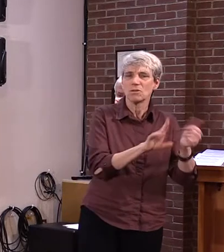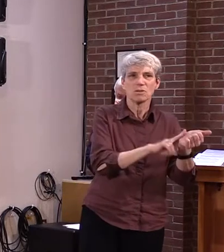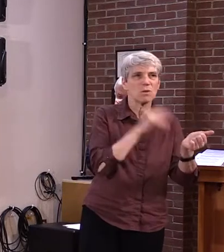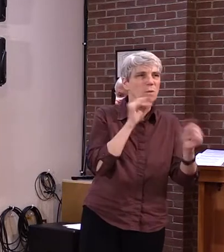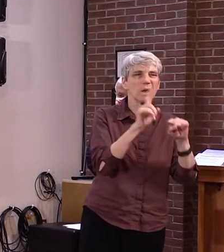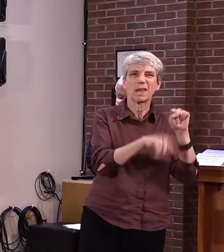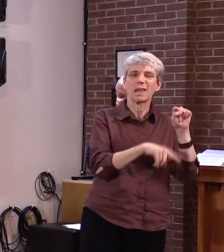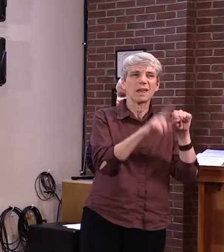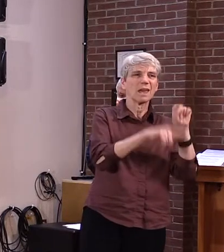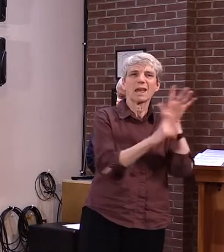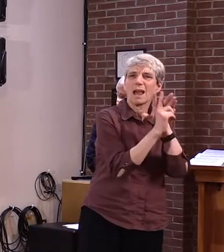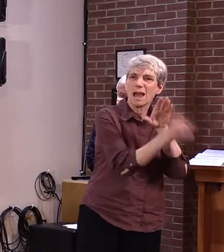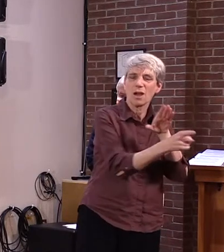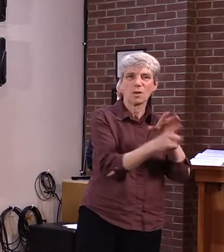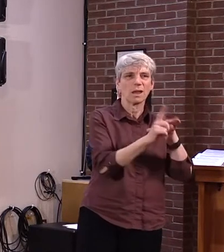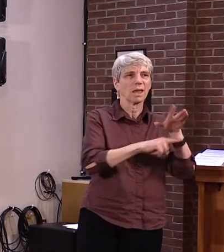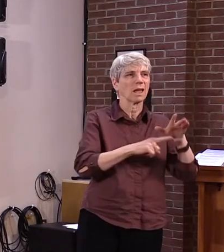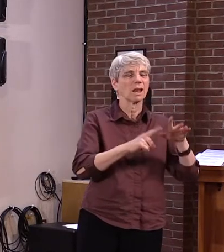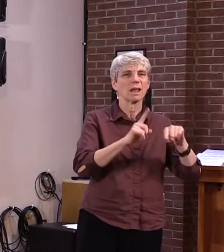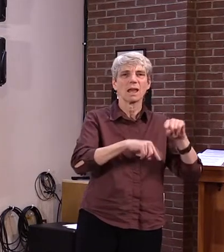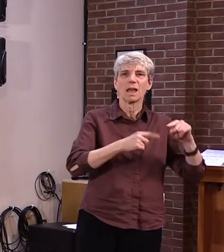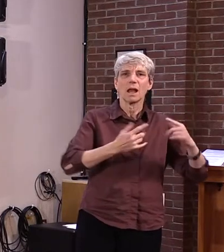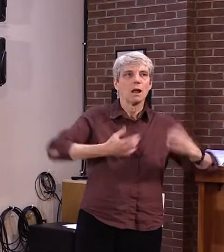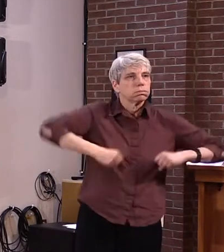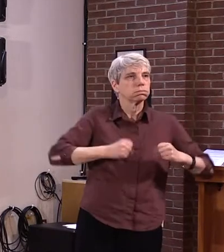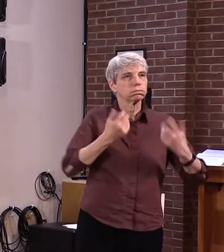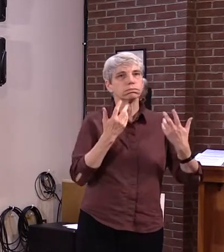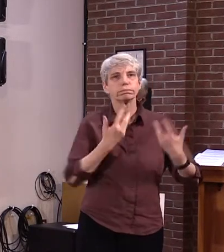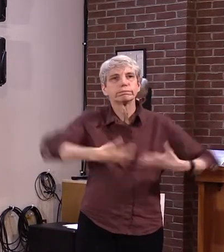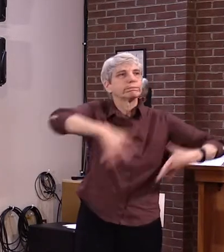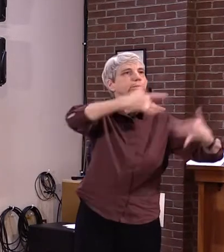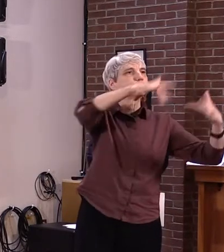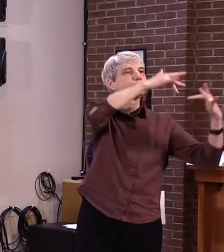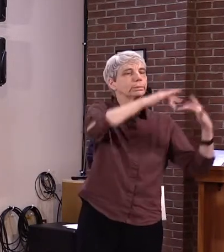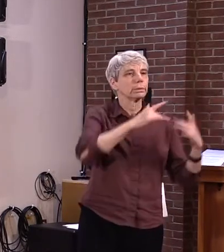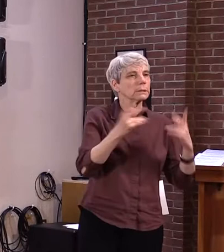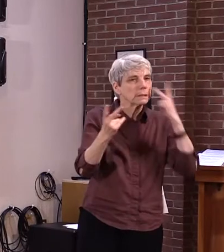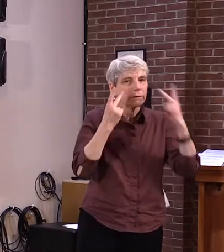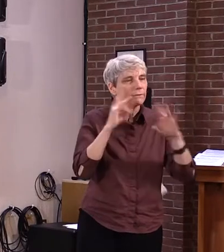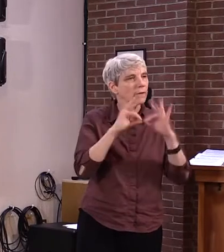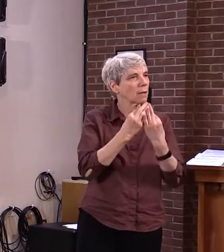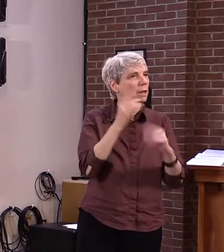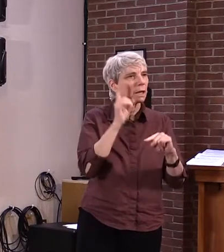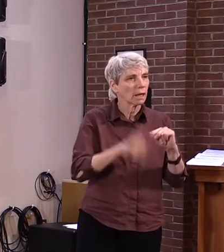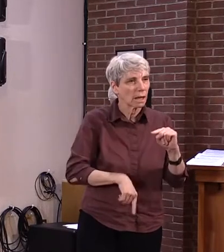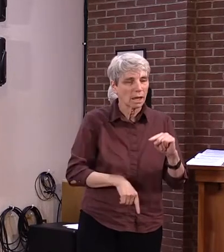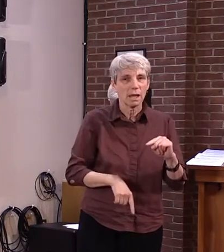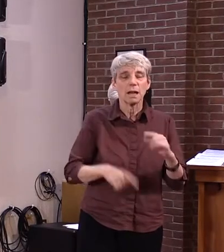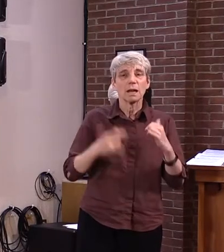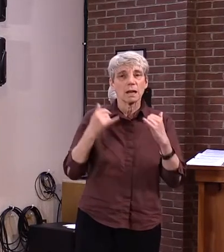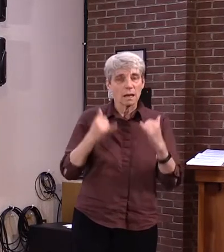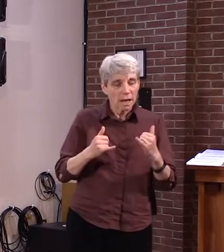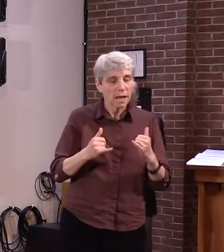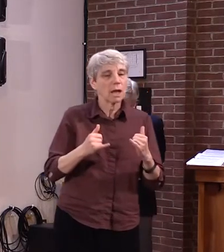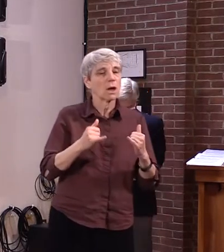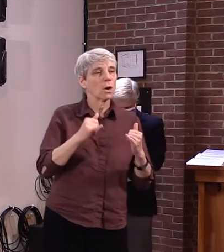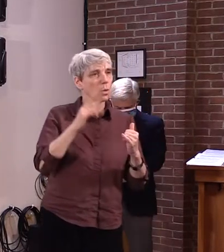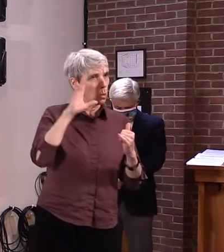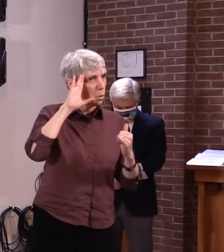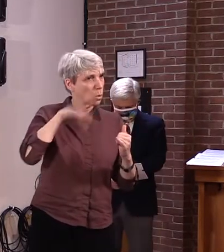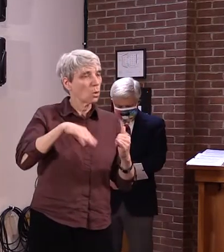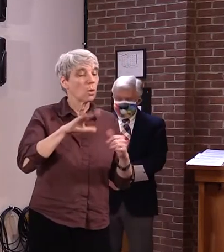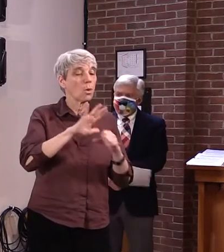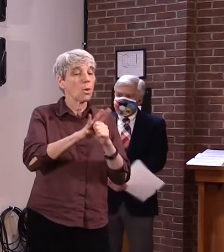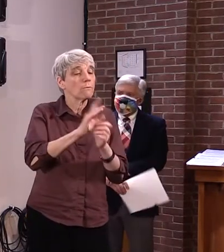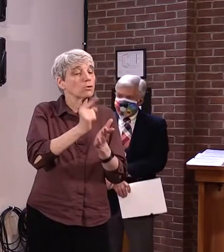any movement toward relaxing that, again, giving the efficacy of the treatment and the low positivity rate